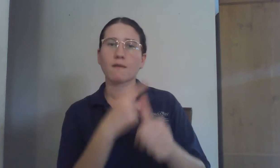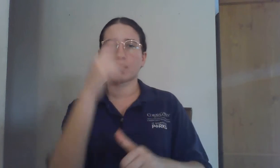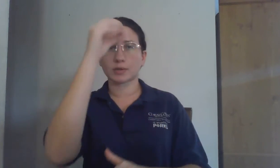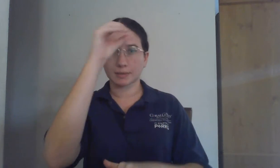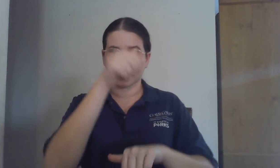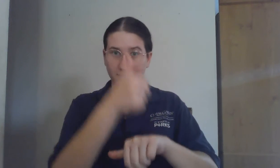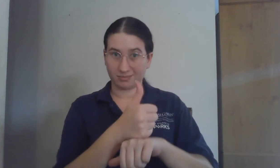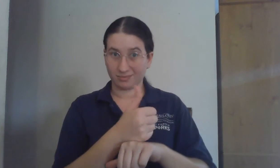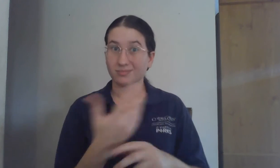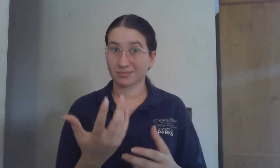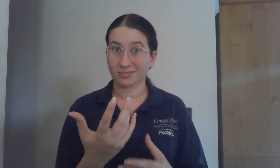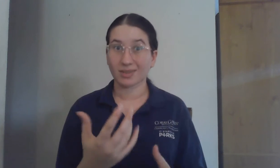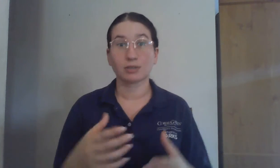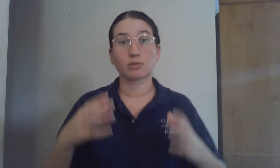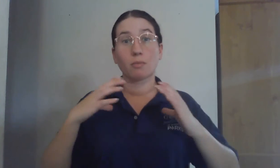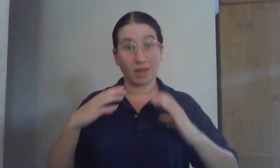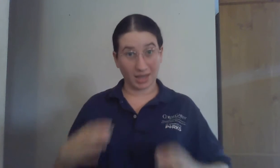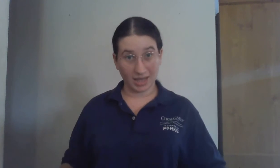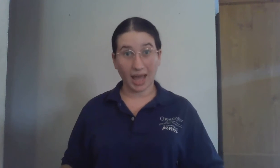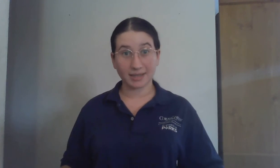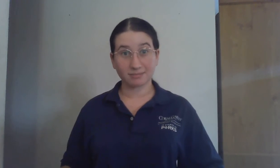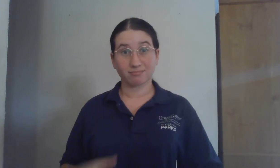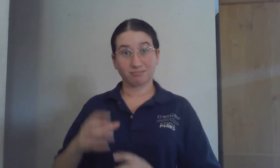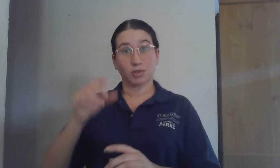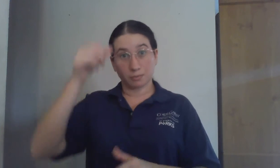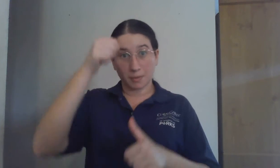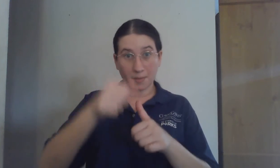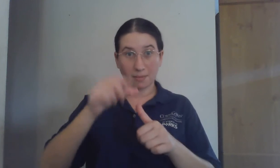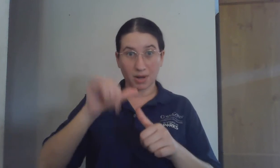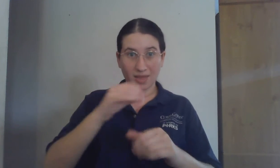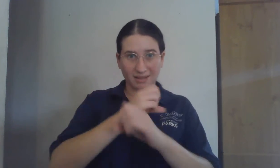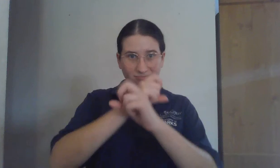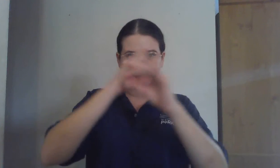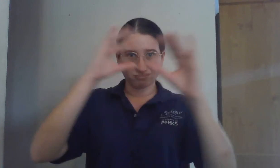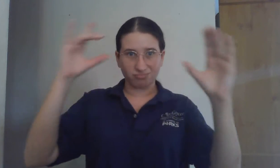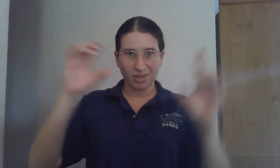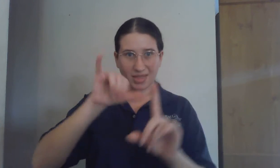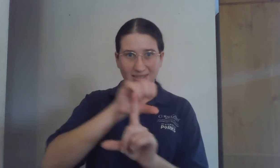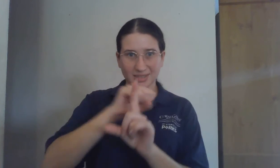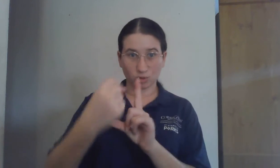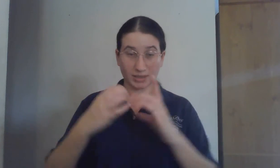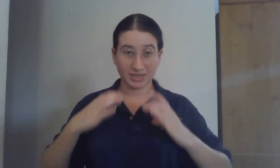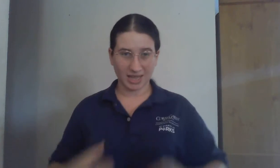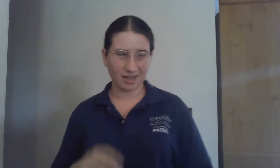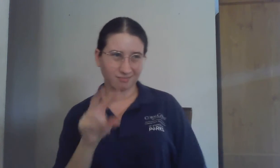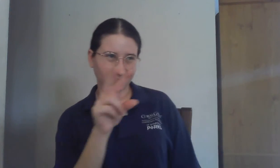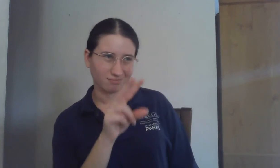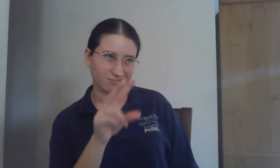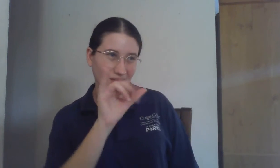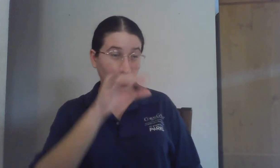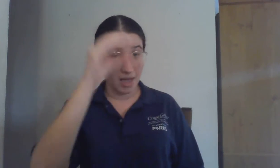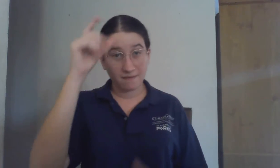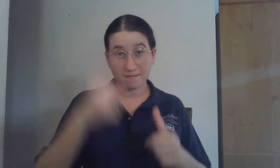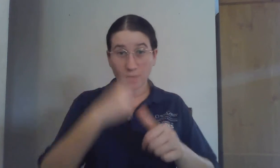first impression your client has, they don't want to change their mind. According to the Center for Body Language